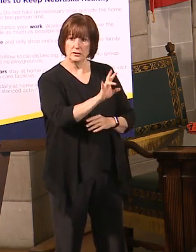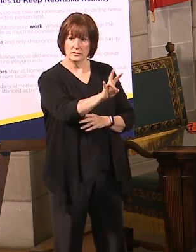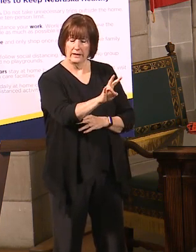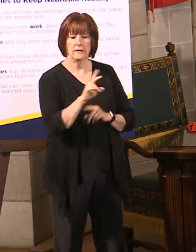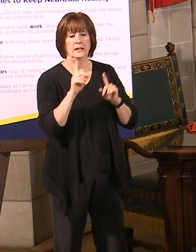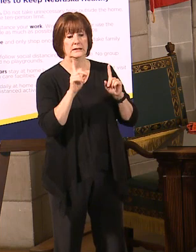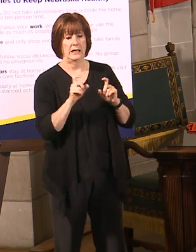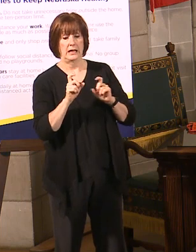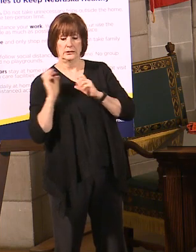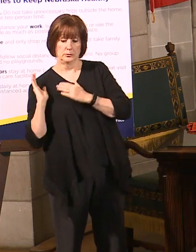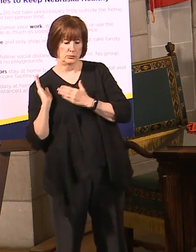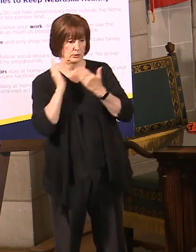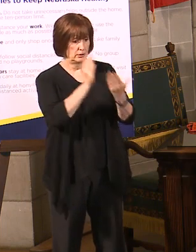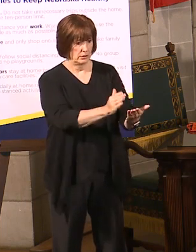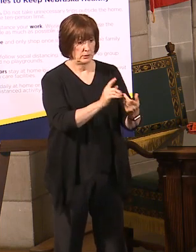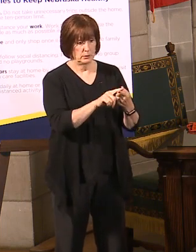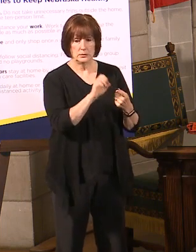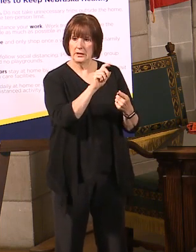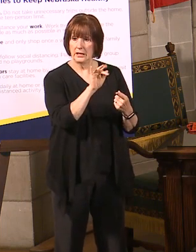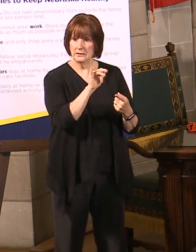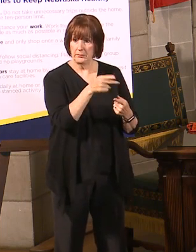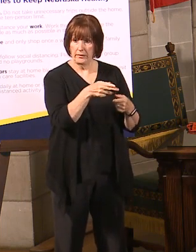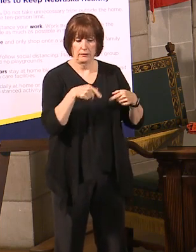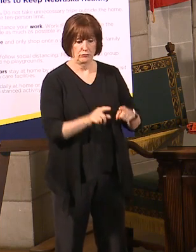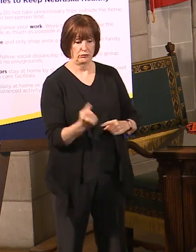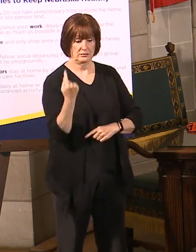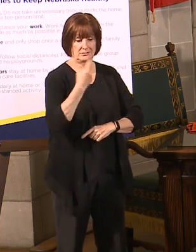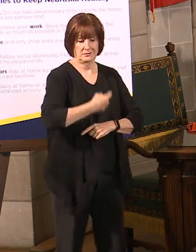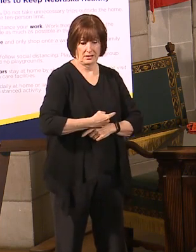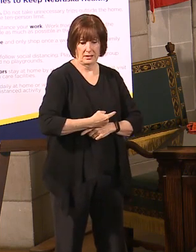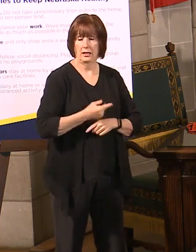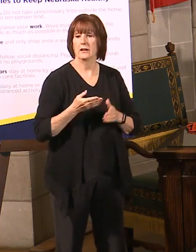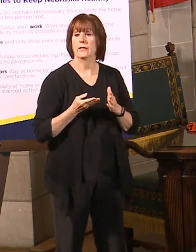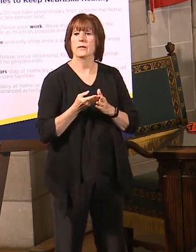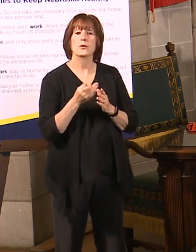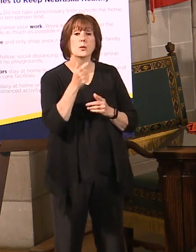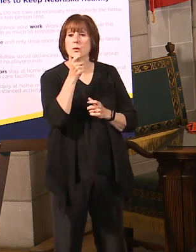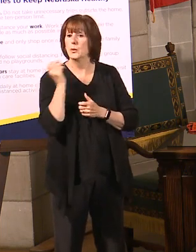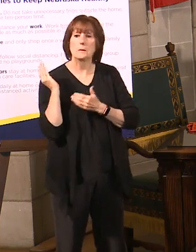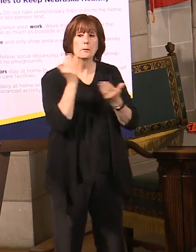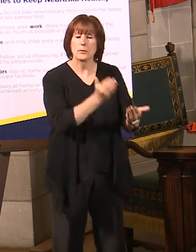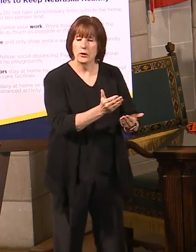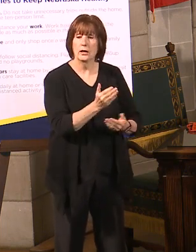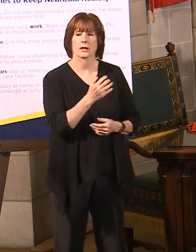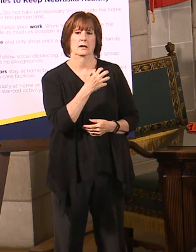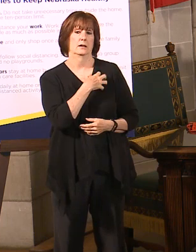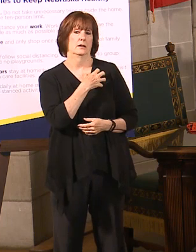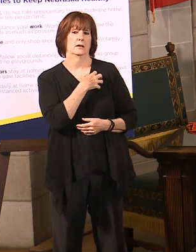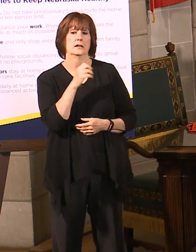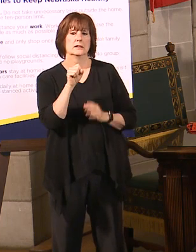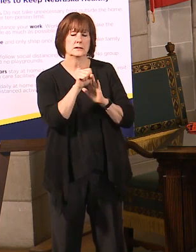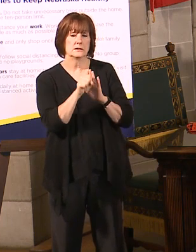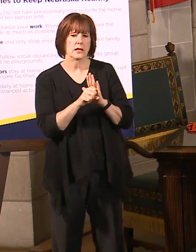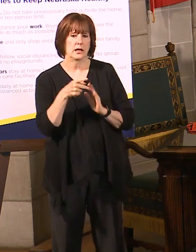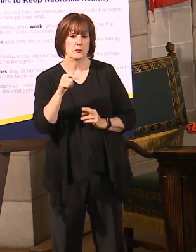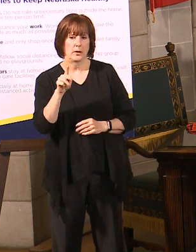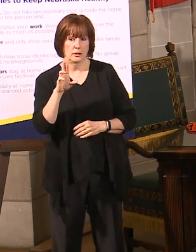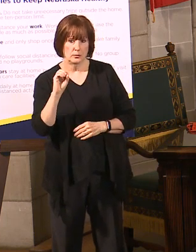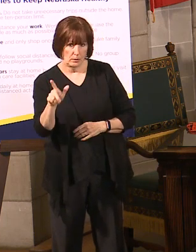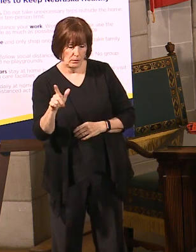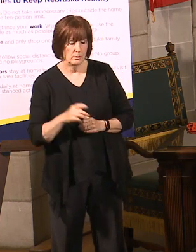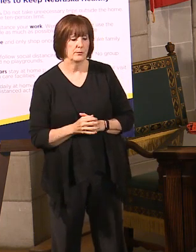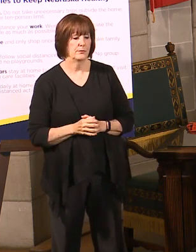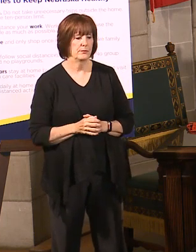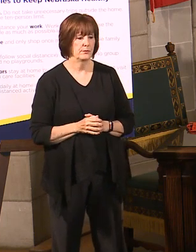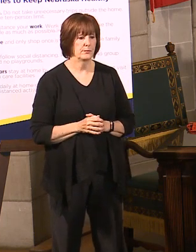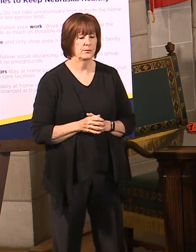to St. Elizabeth during the day by State Patrol. One of the advantages that we have as a health system is to be